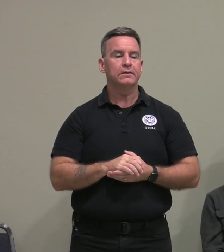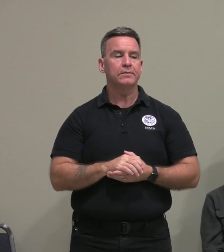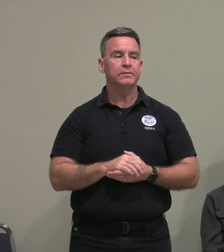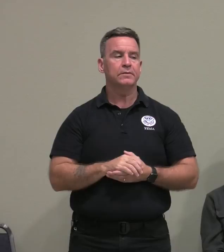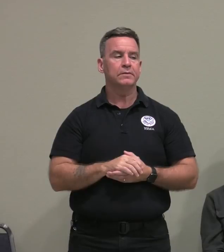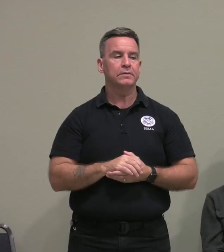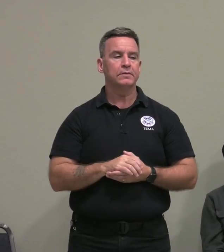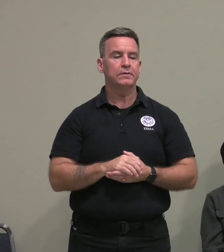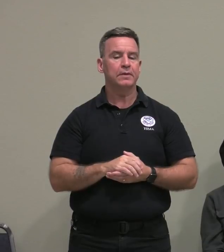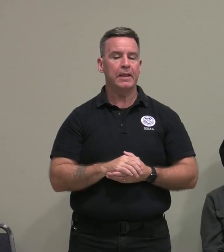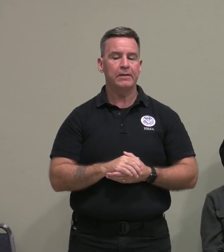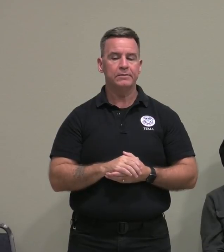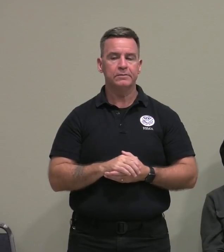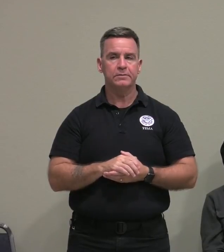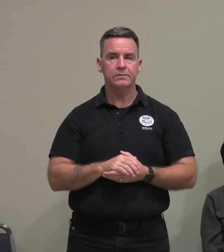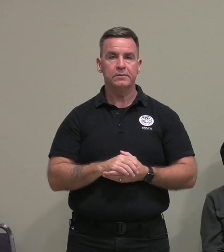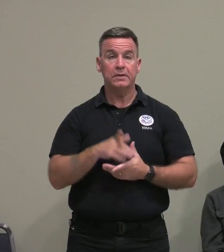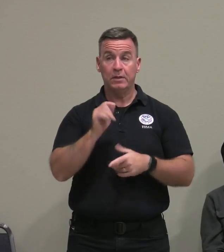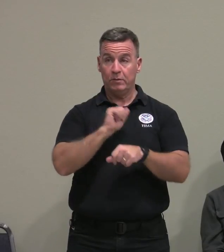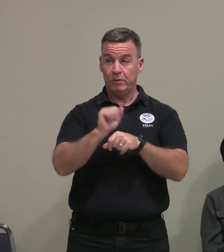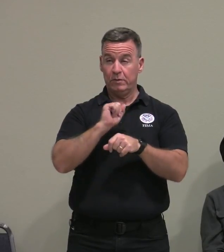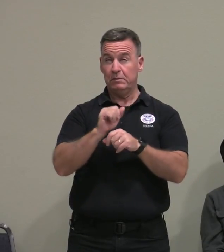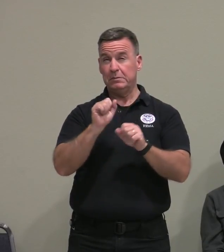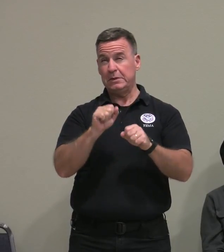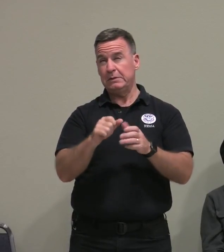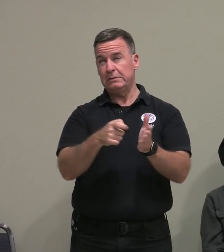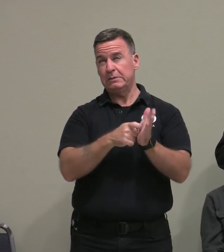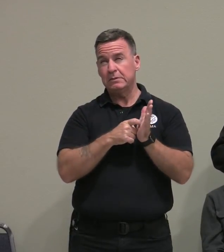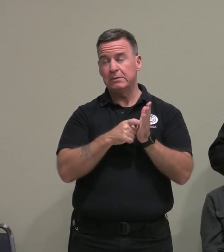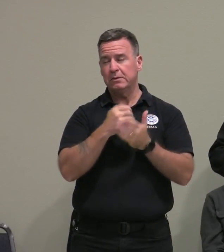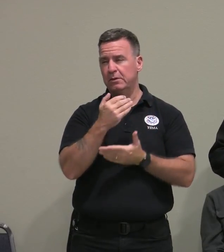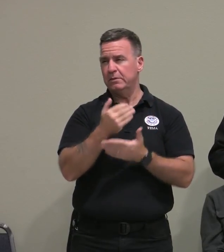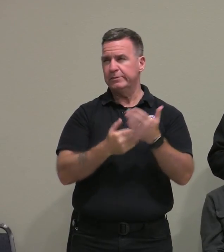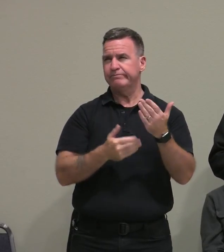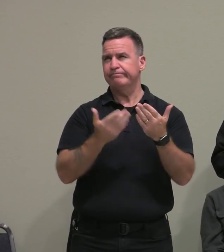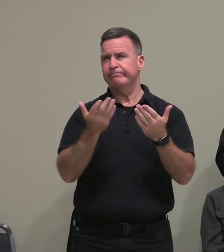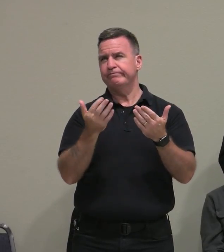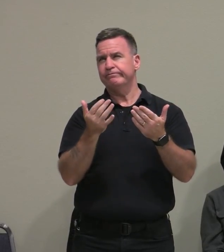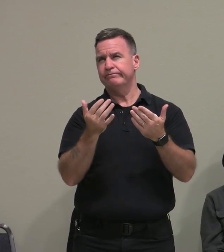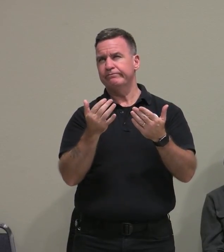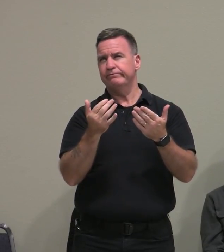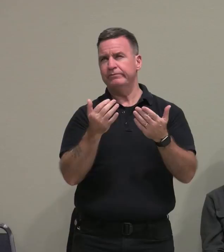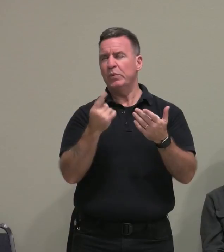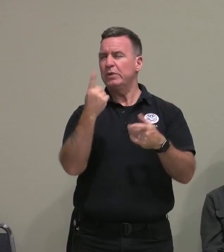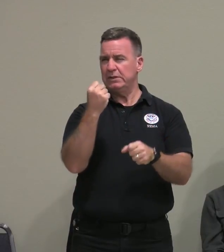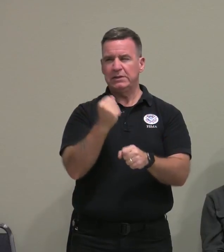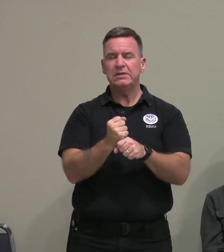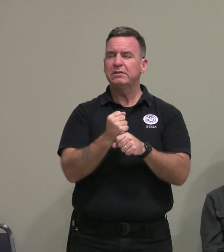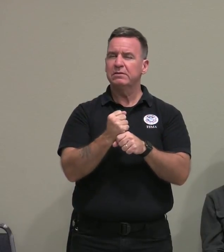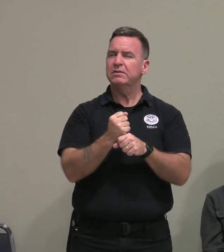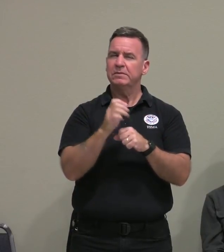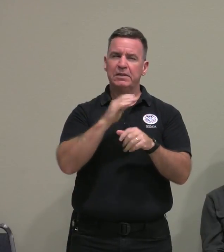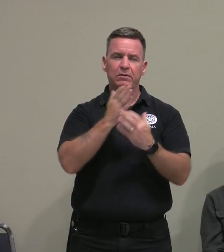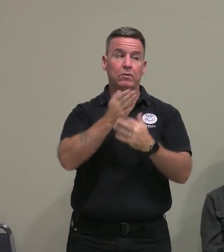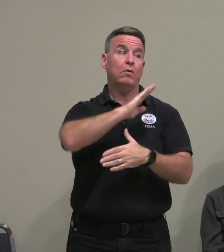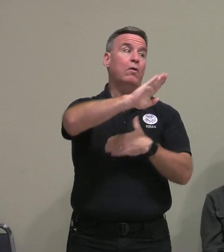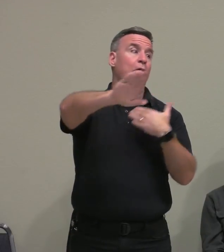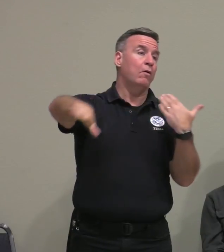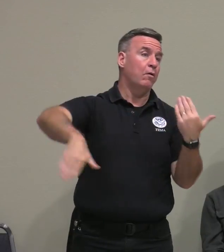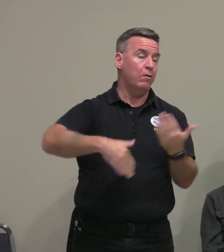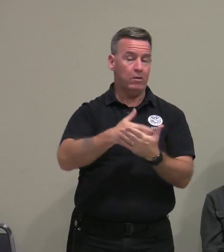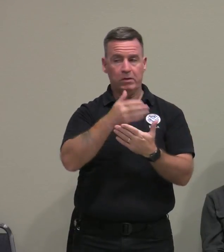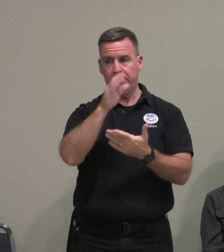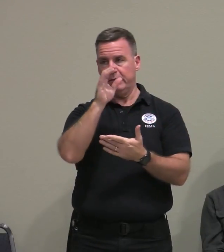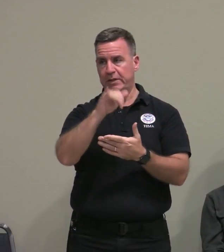effort will probably take close to a year to be able to get through all of